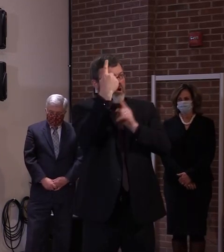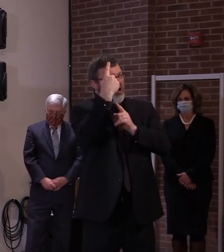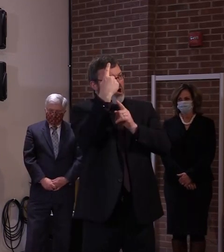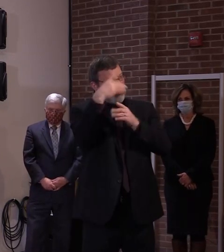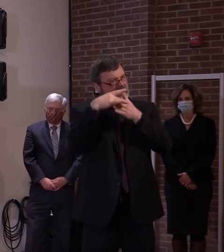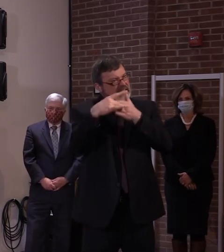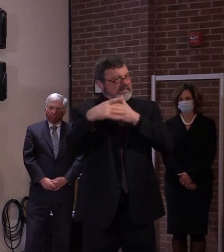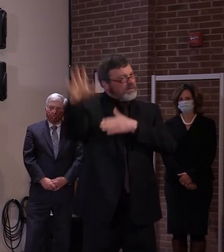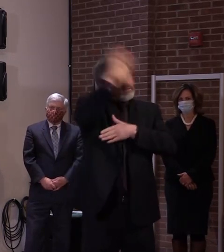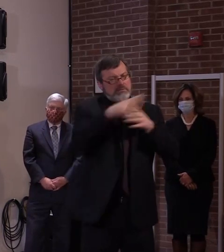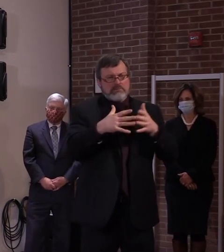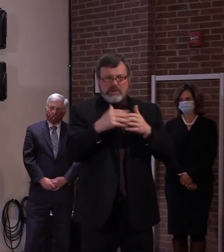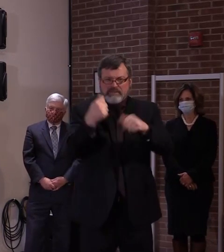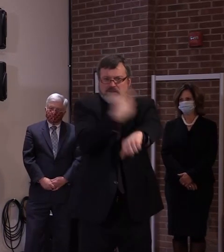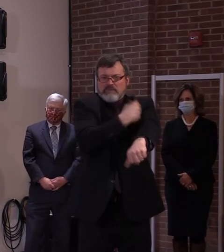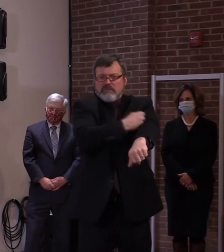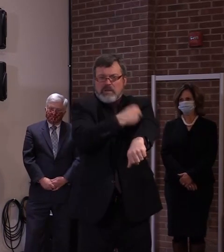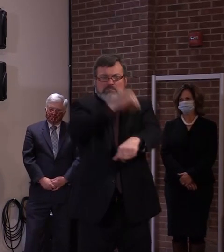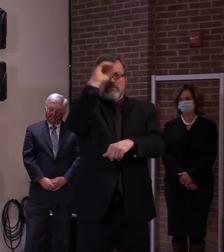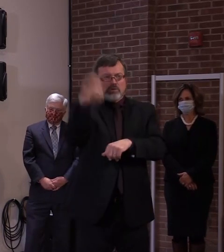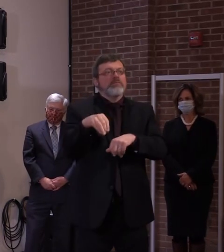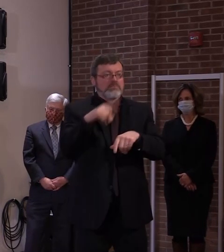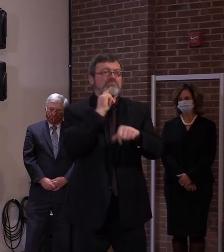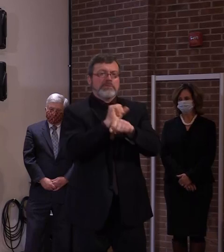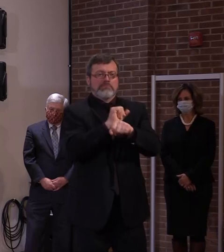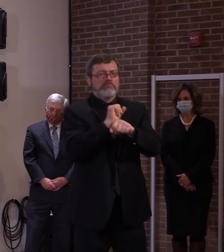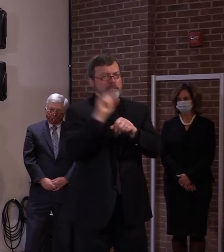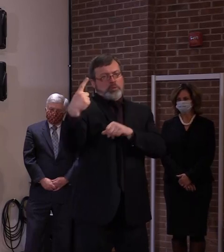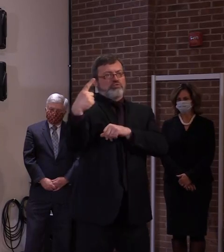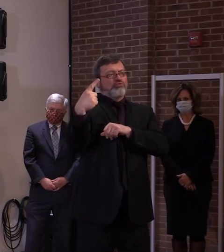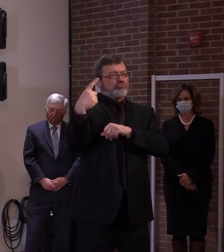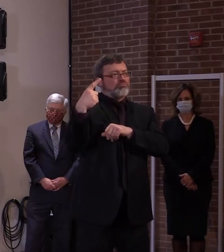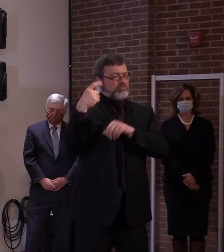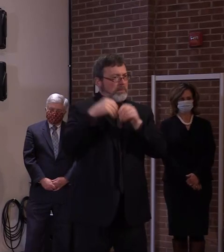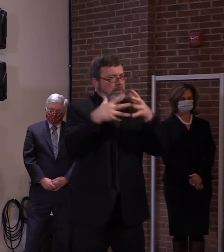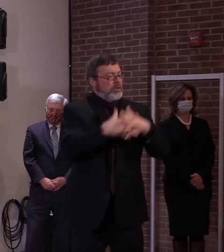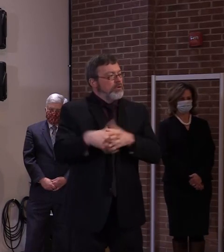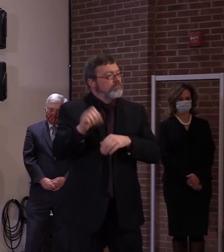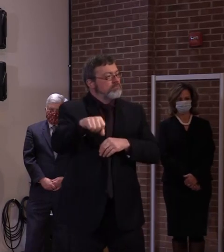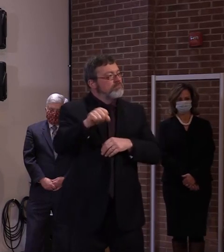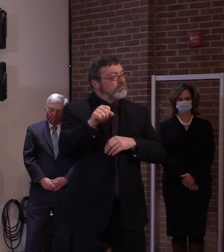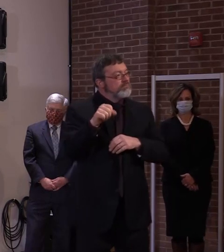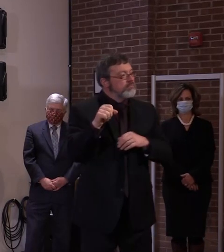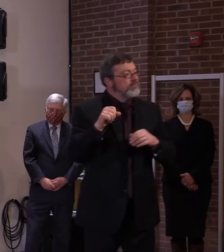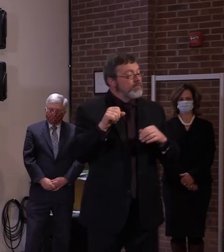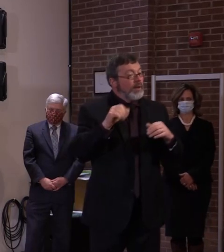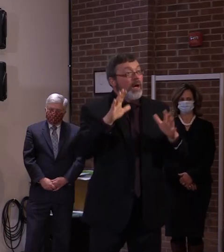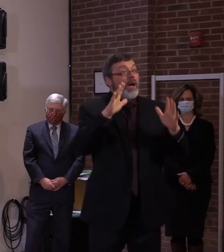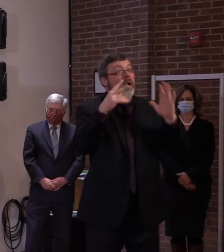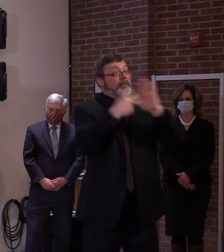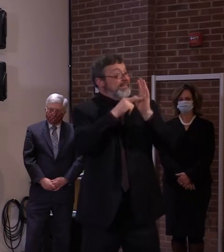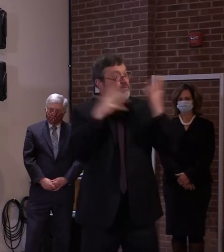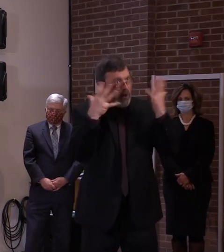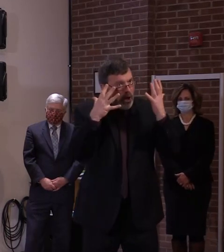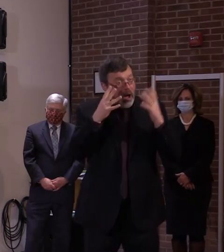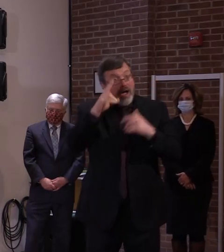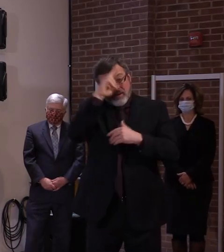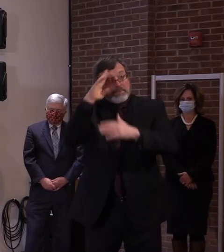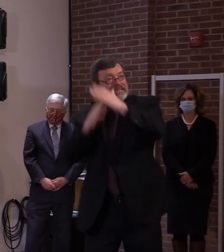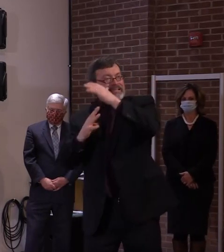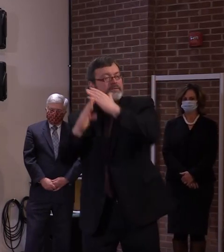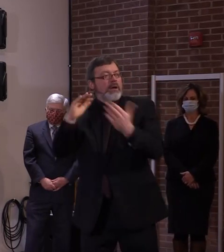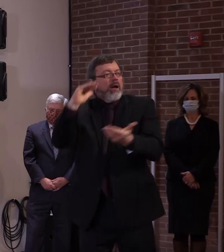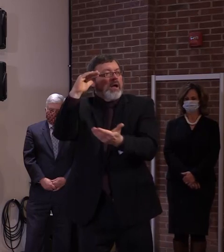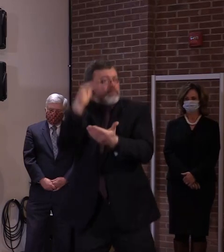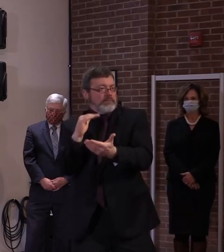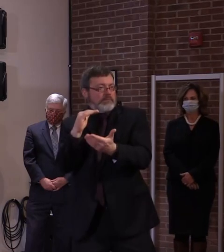including hospitalization and death. And this continues to be the situation. But like many vaccines, this protection